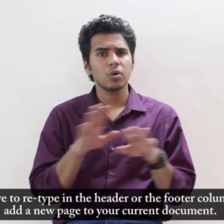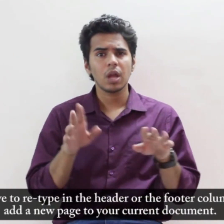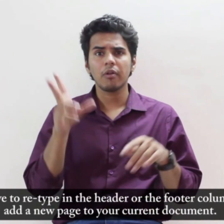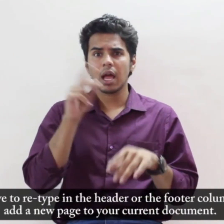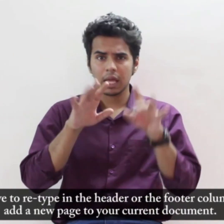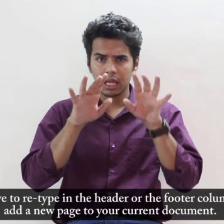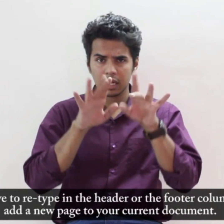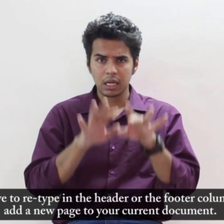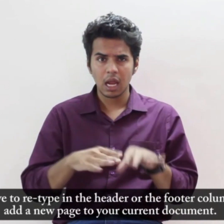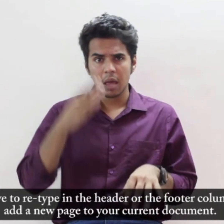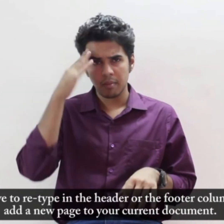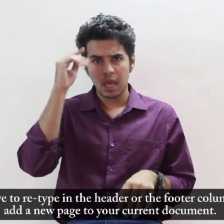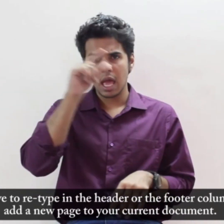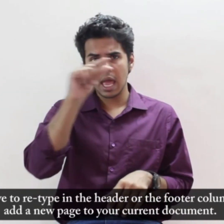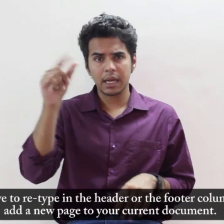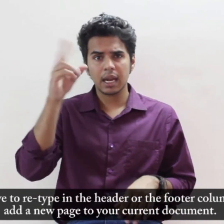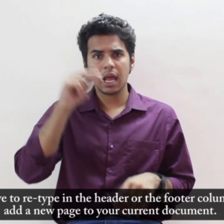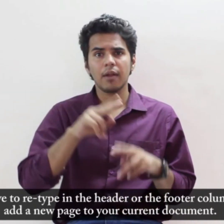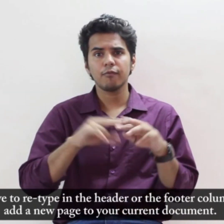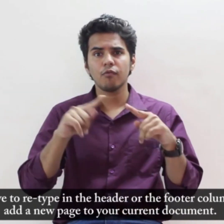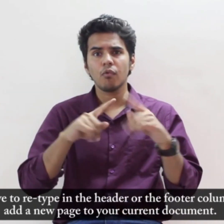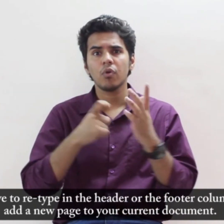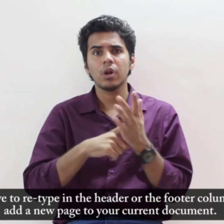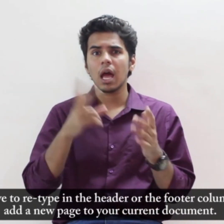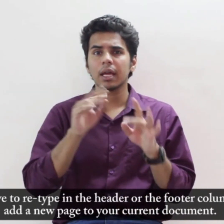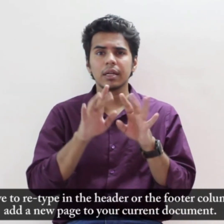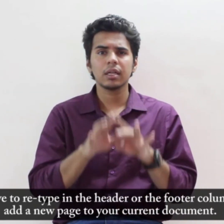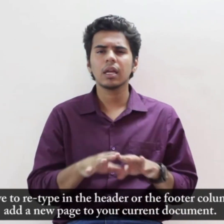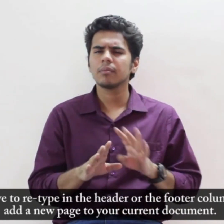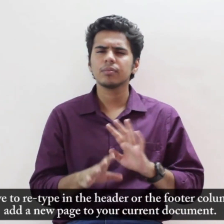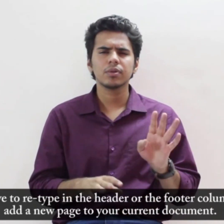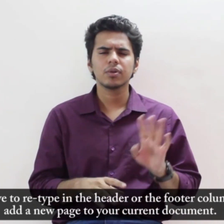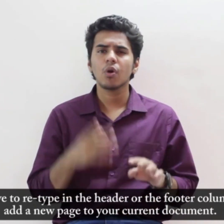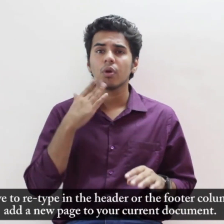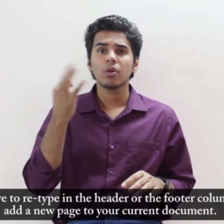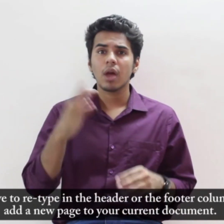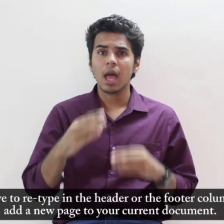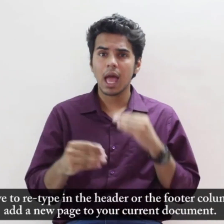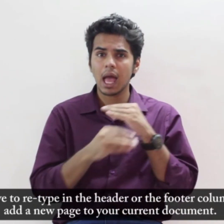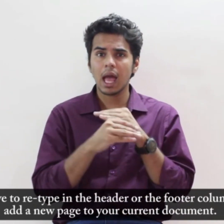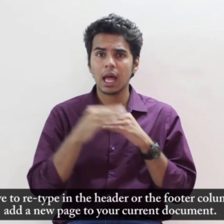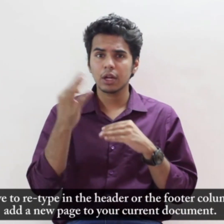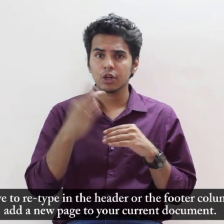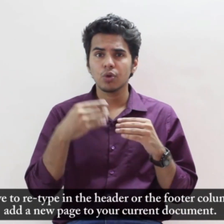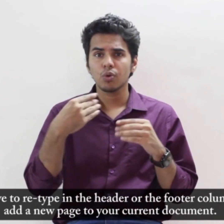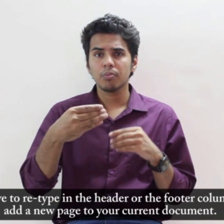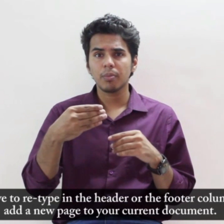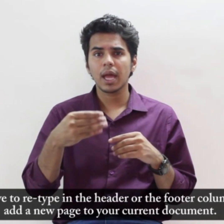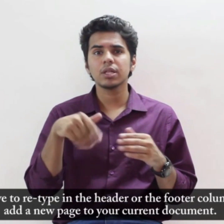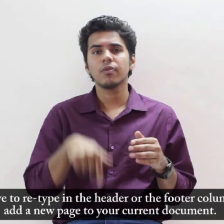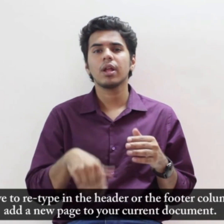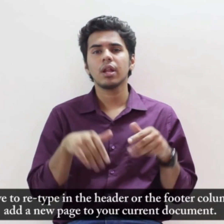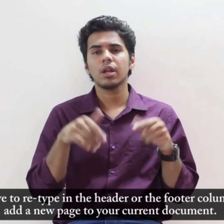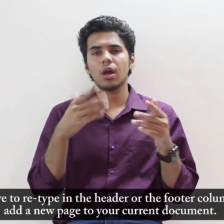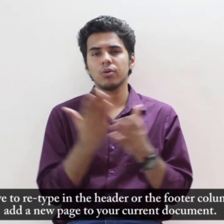You don't have to retype in the header or the footer column once you have added a new page to your current document.